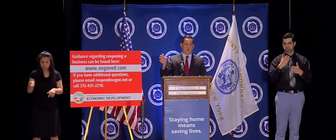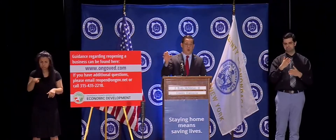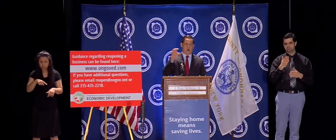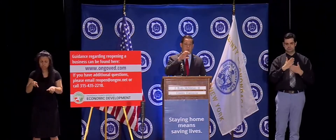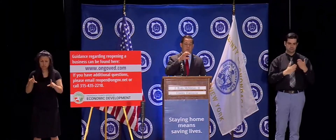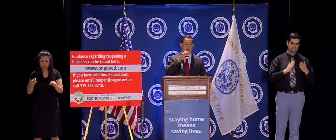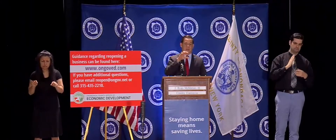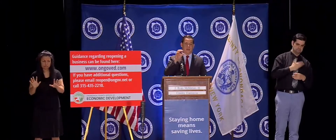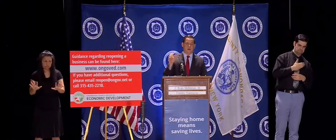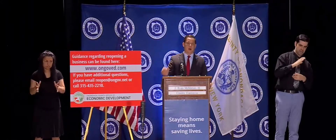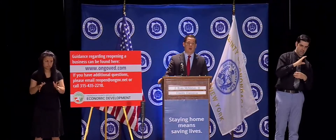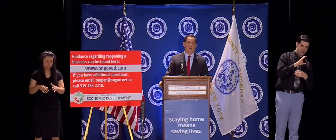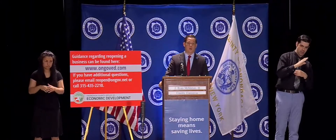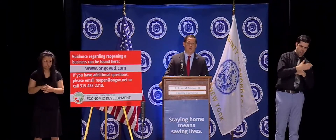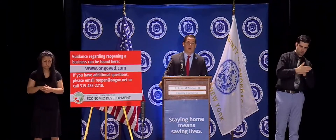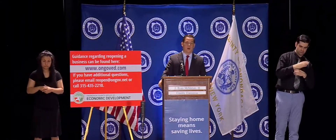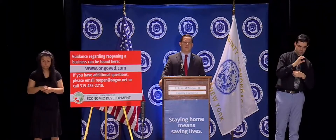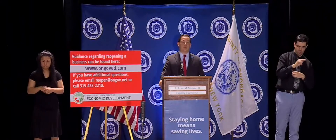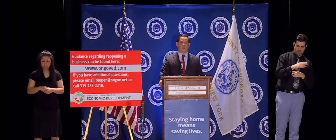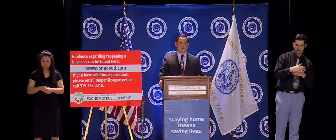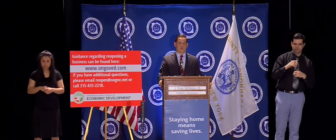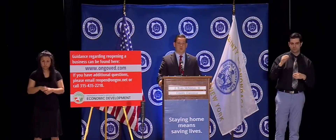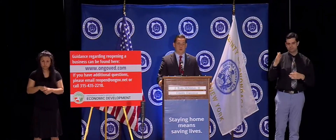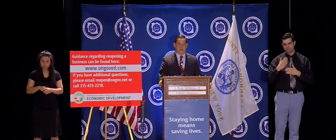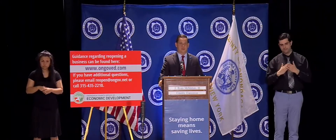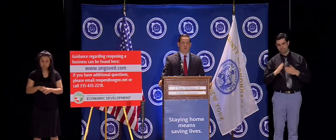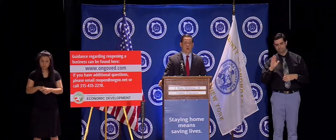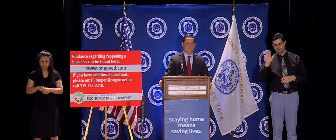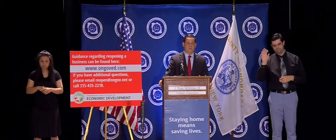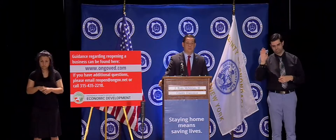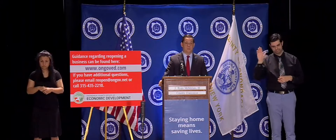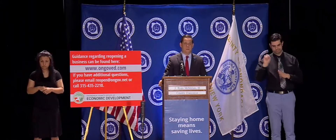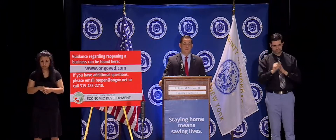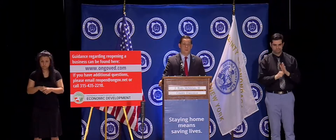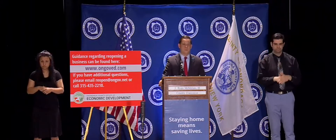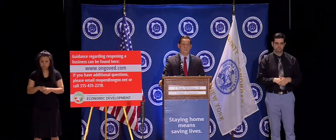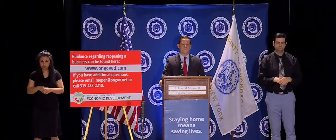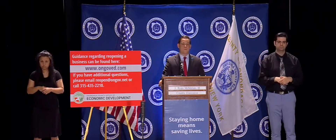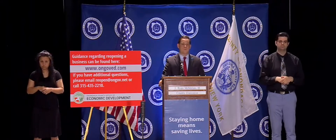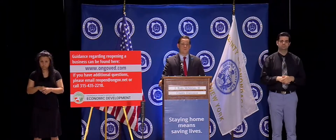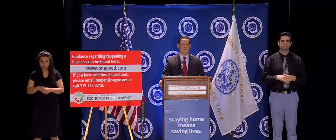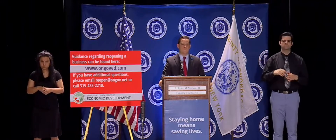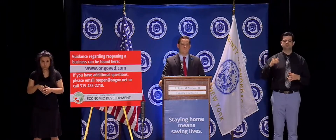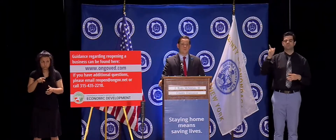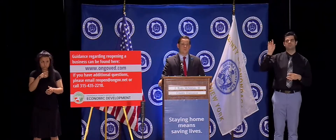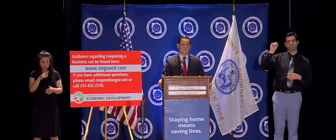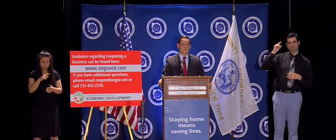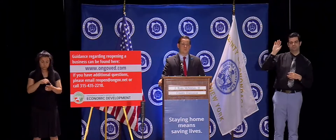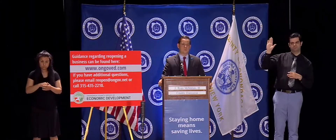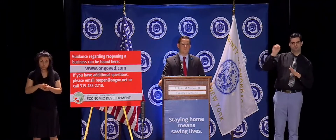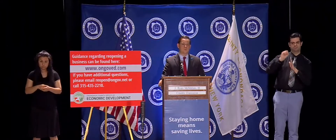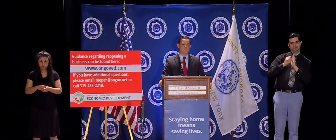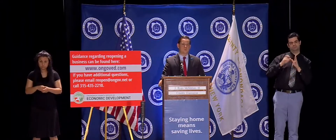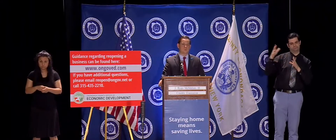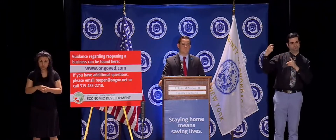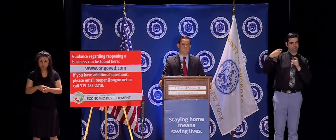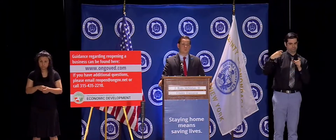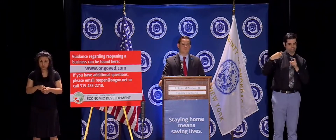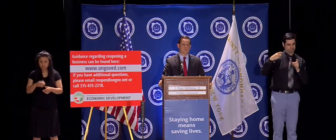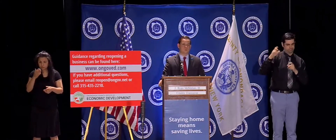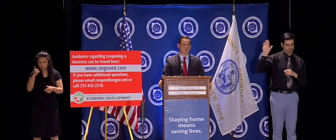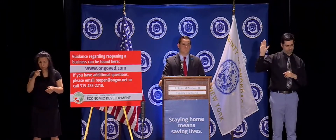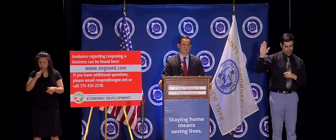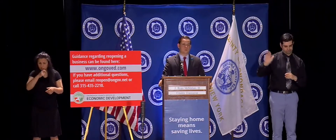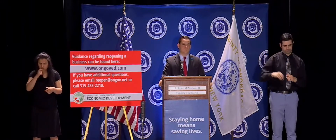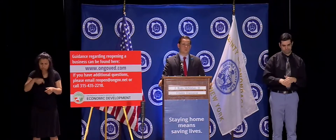to bring in our other employees to do that at this point. With the universal testing, is there a limit of how many